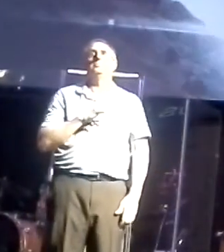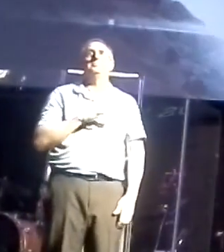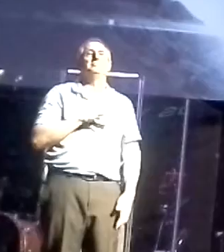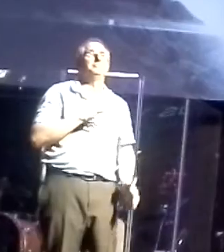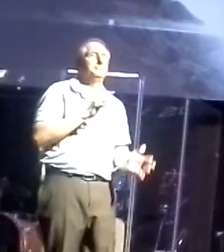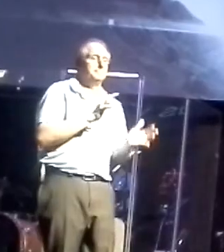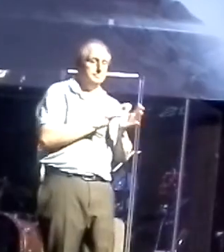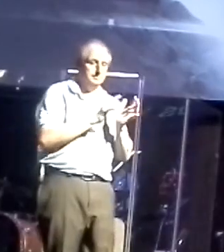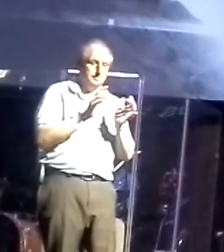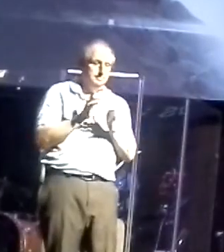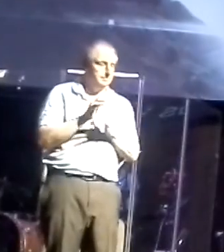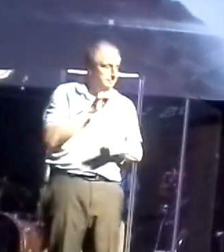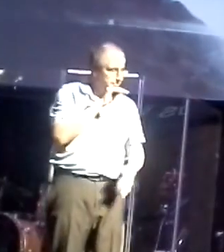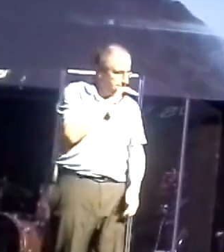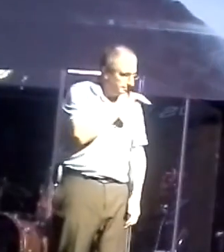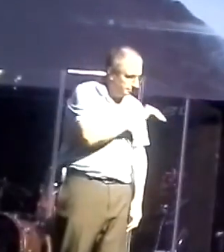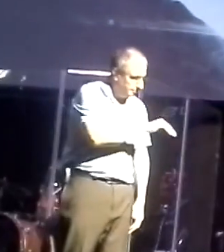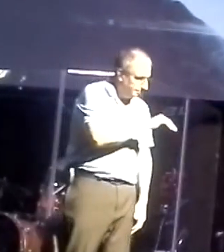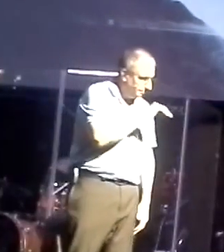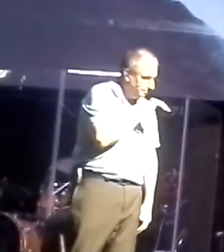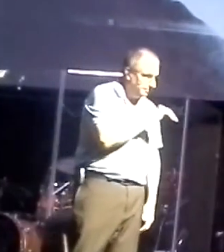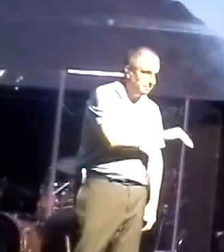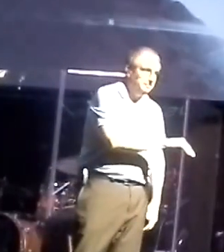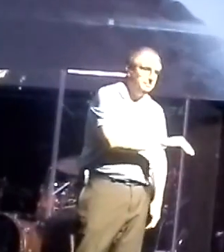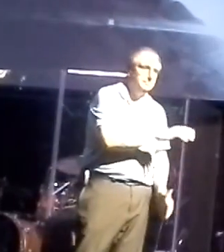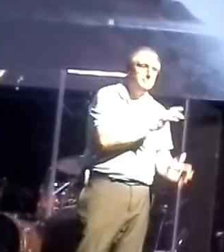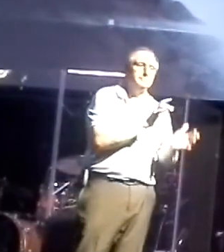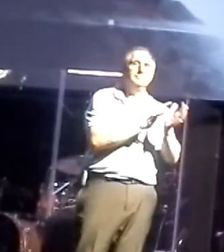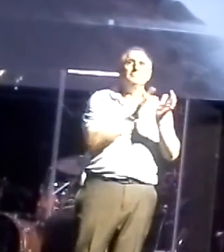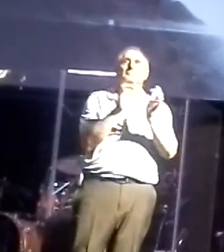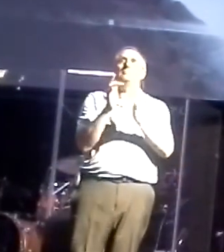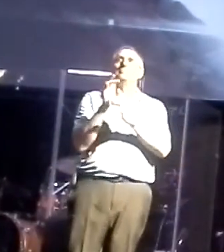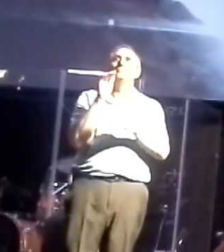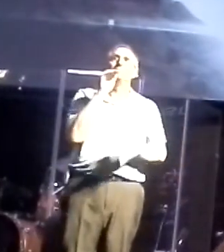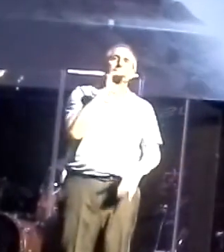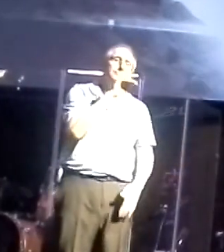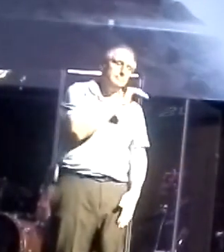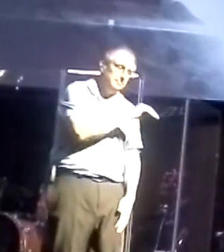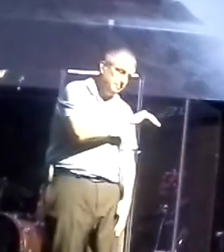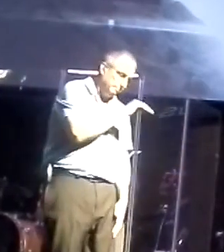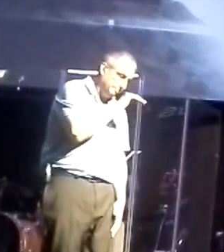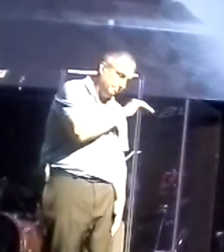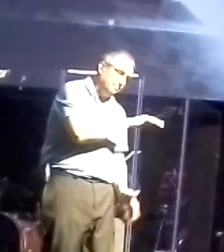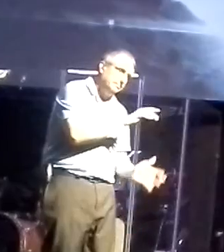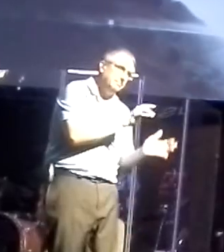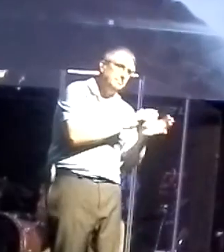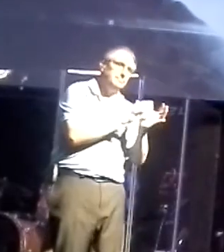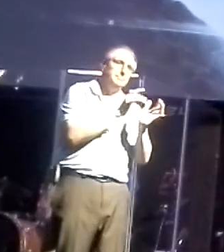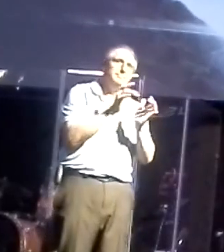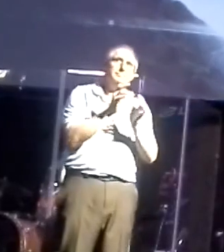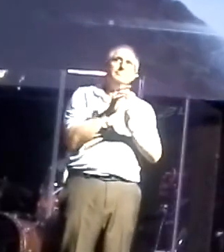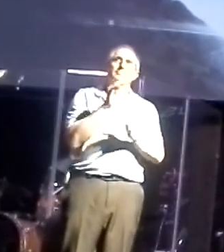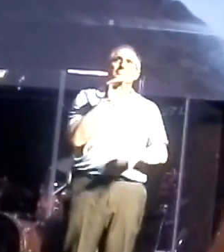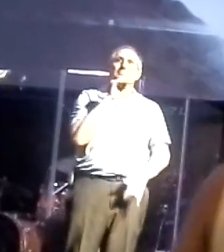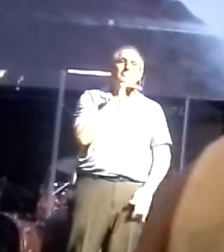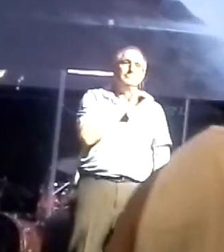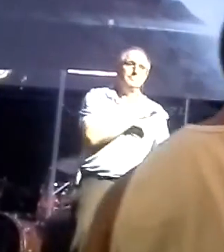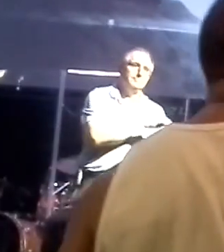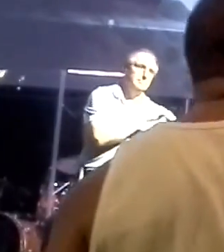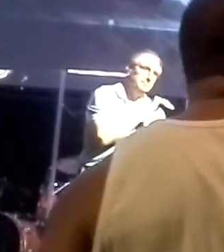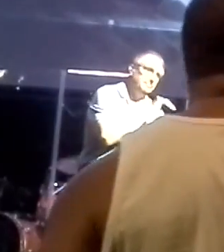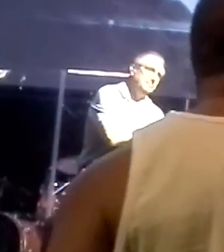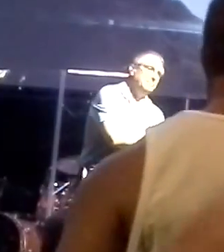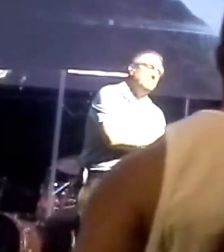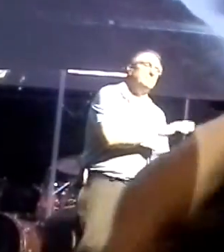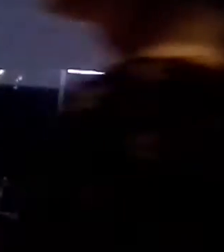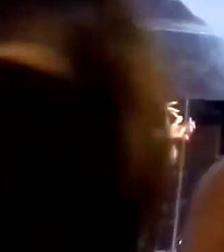Oh, Jesus is calling. Jesus is calling. Jesus is